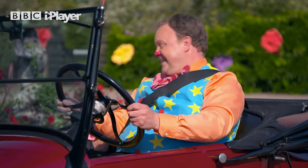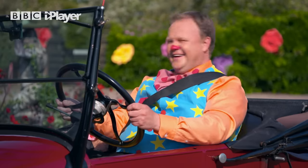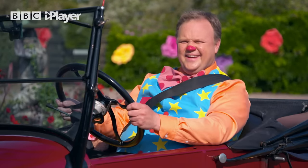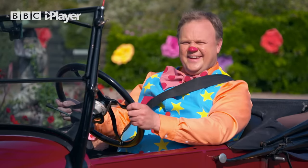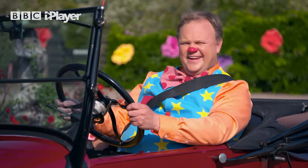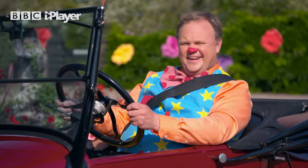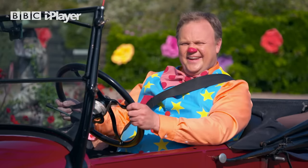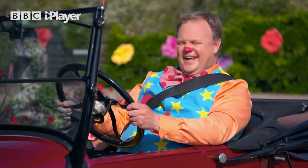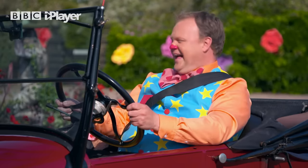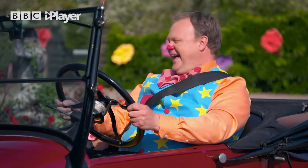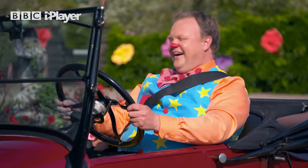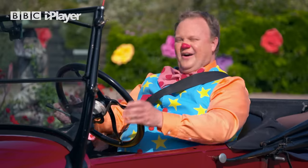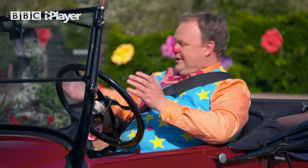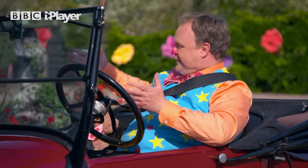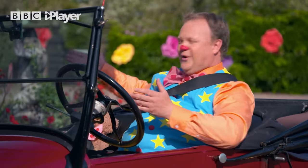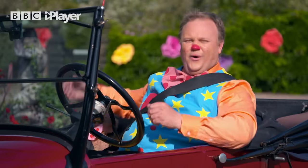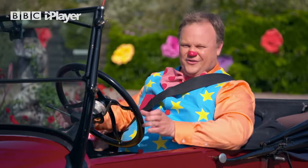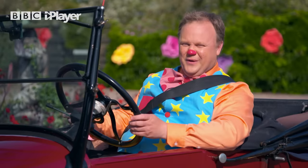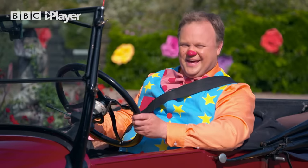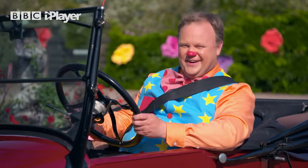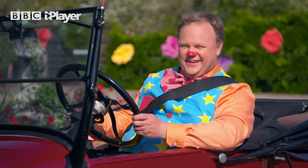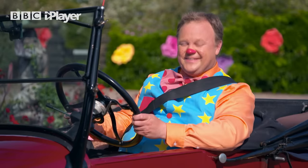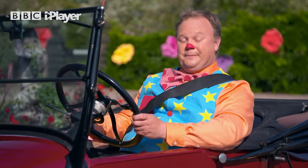for car? Oh, of course we could!